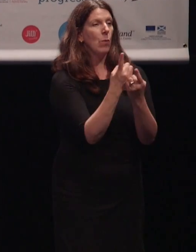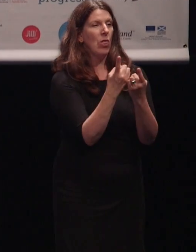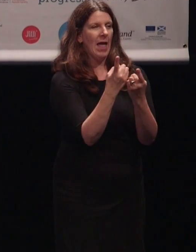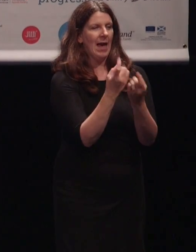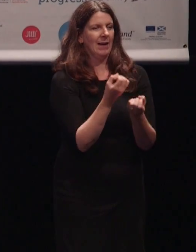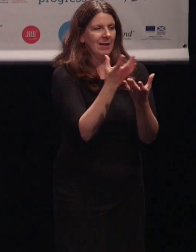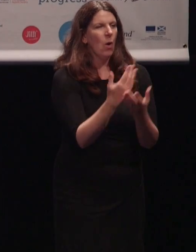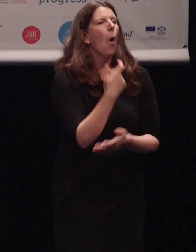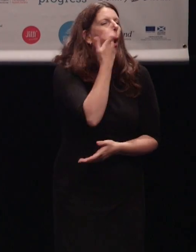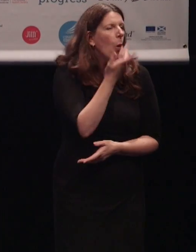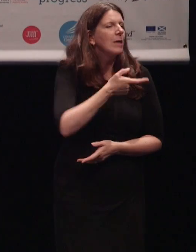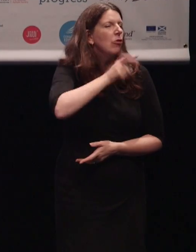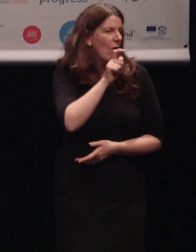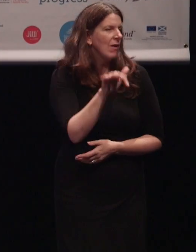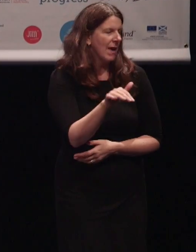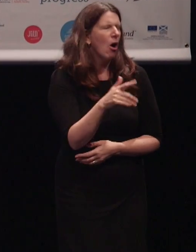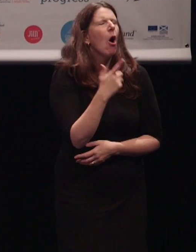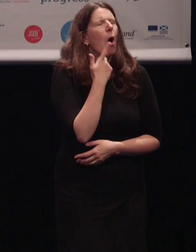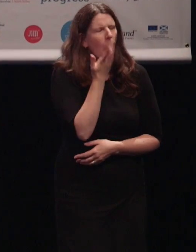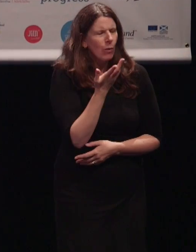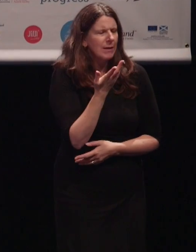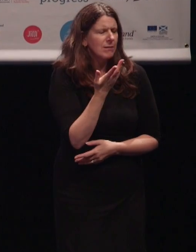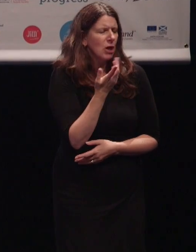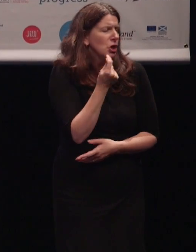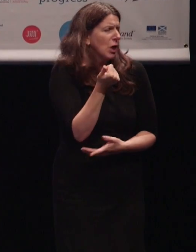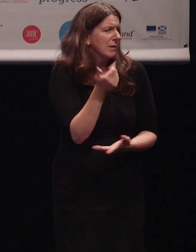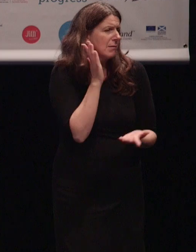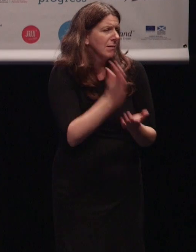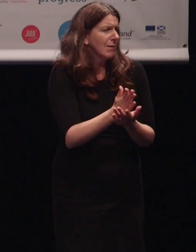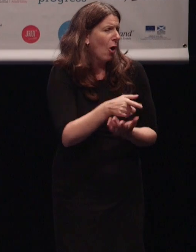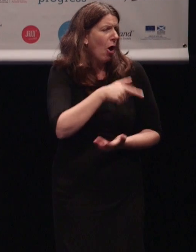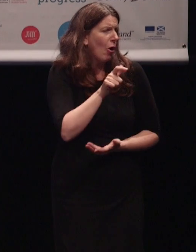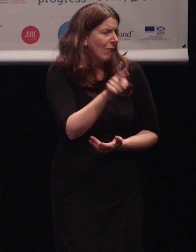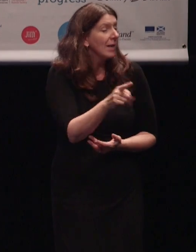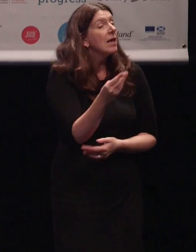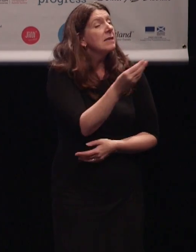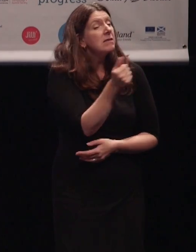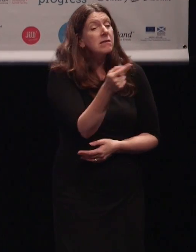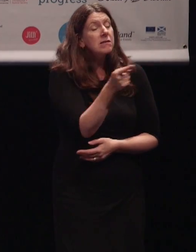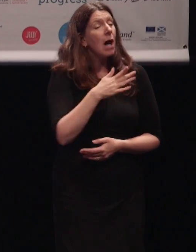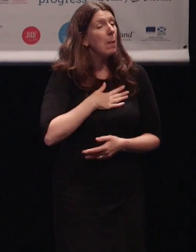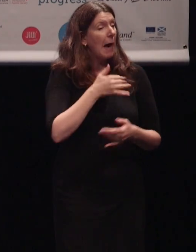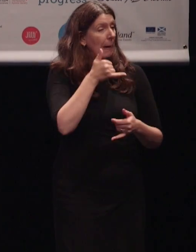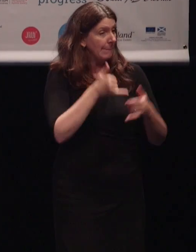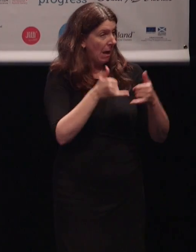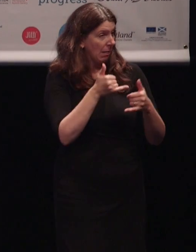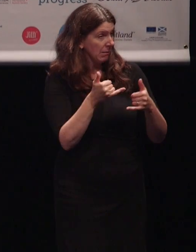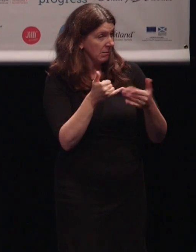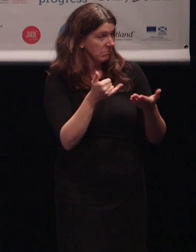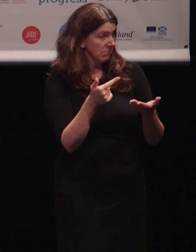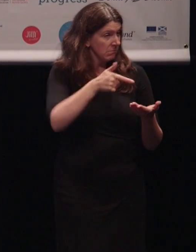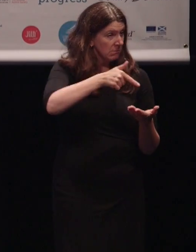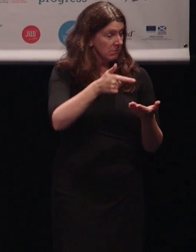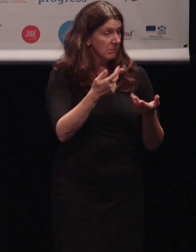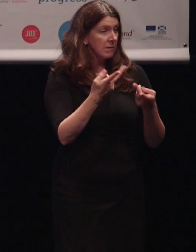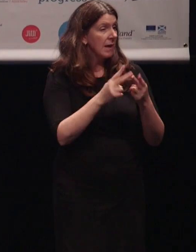coffee. That is just so. And some people like to take milk in their coffee, right? And if there's not milk